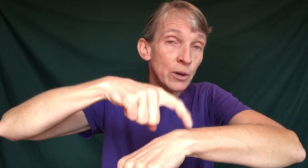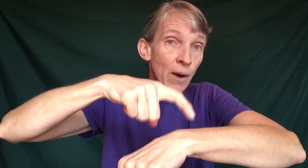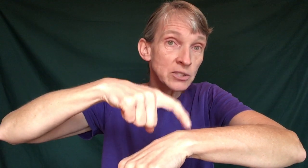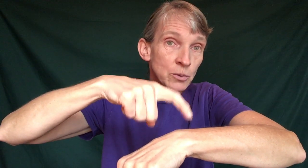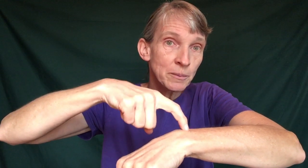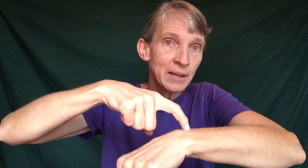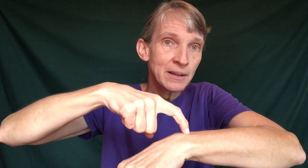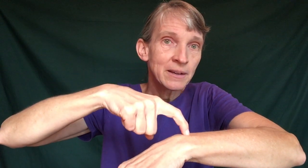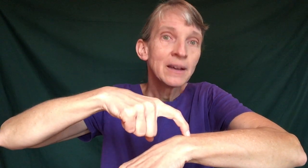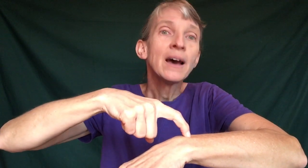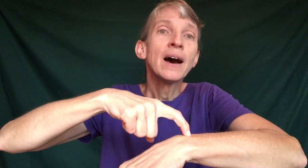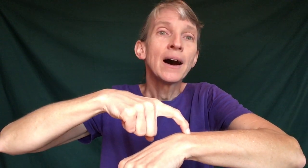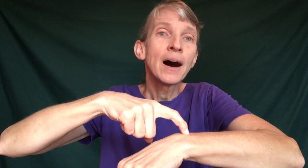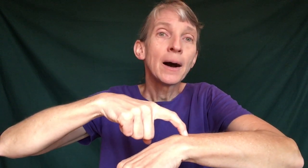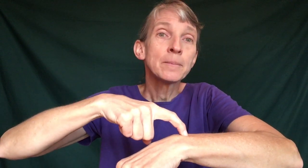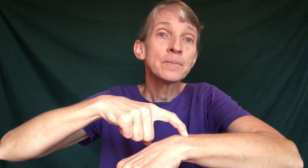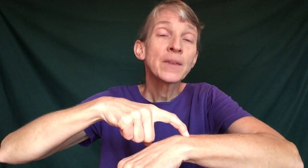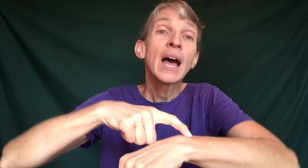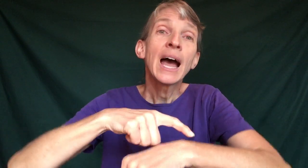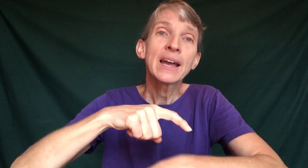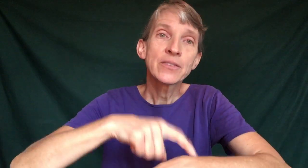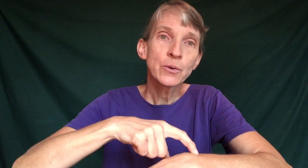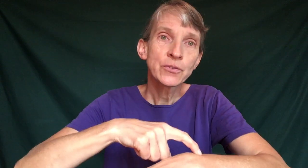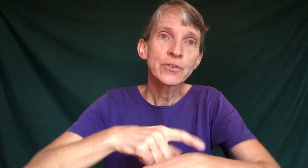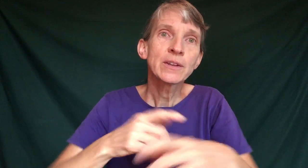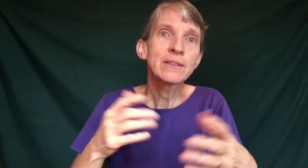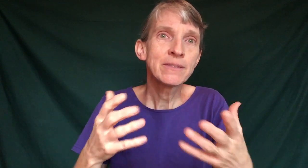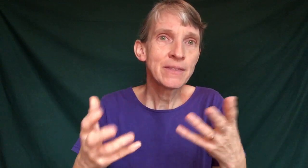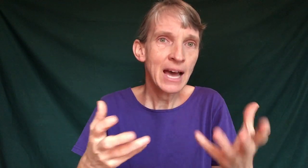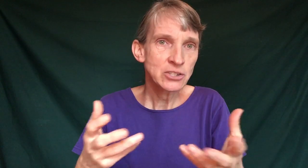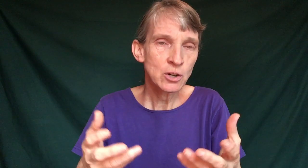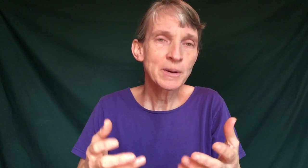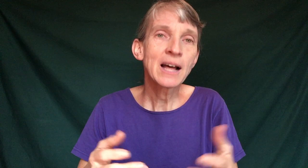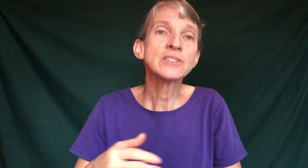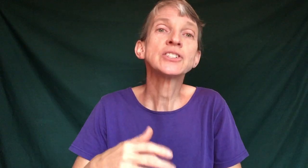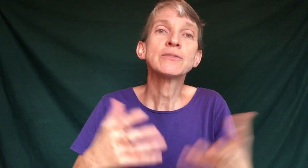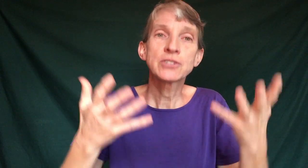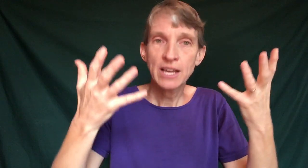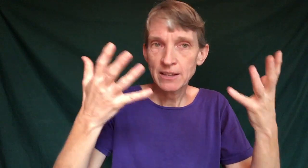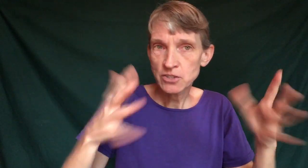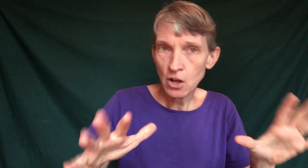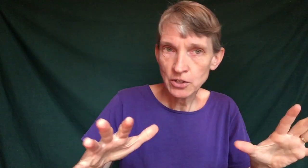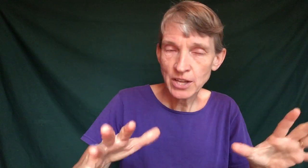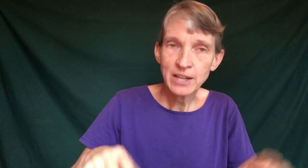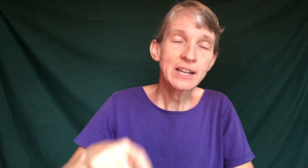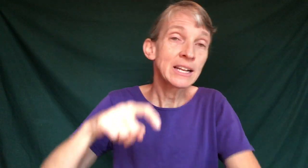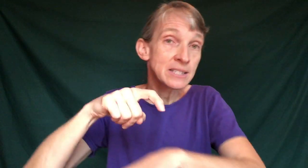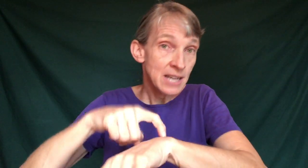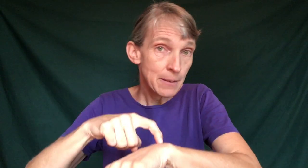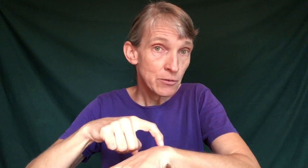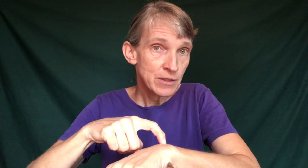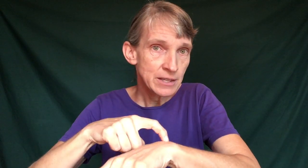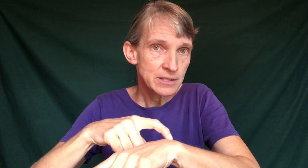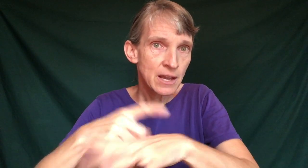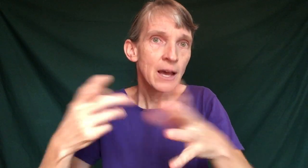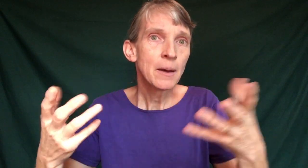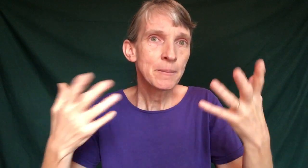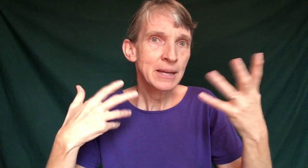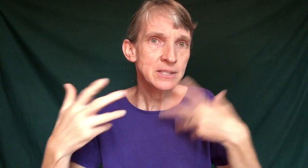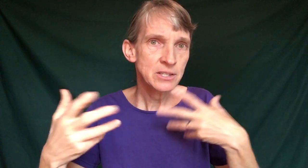watch would be. And that terminology for saying it's all done and it's time for this makes it so